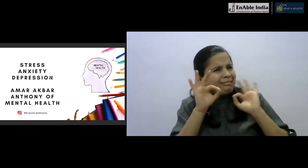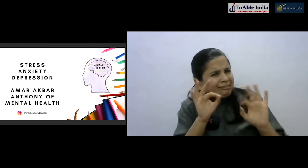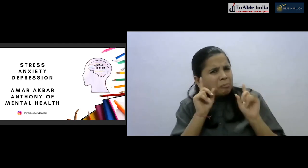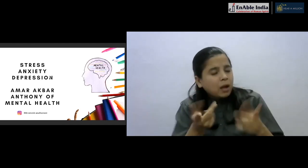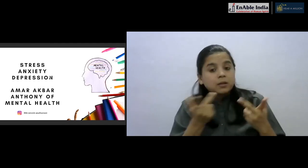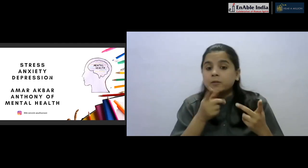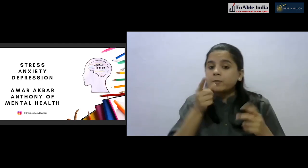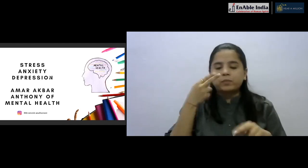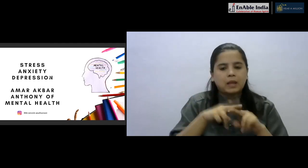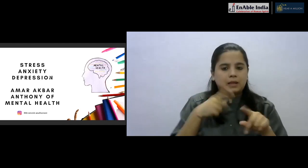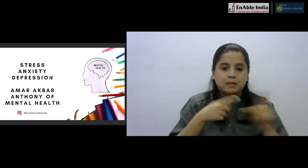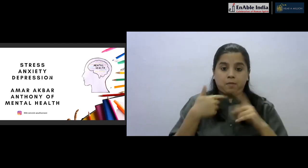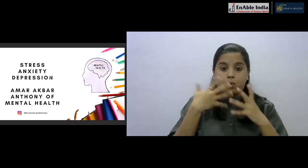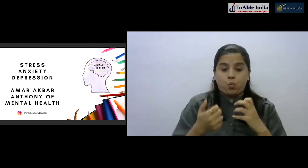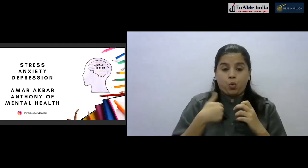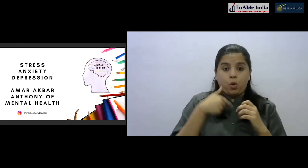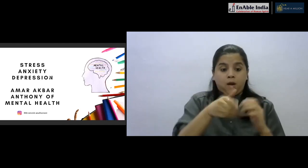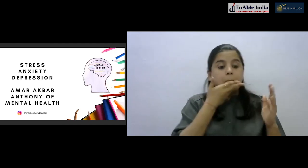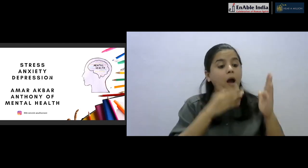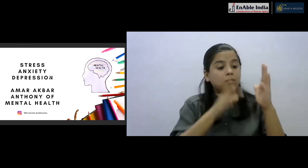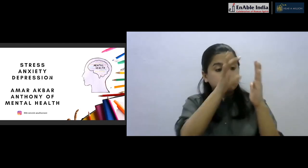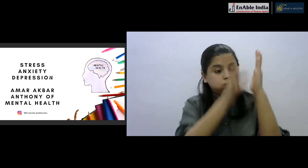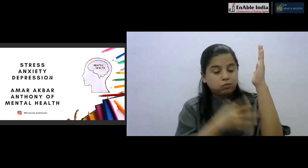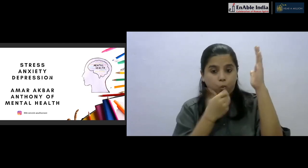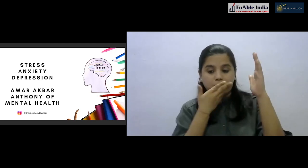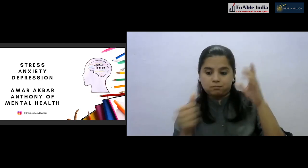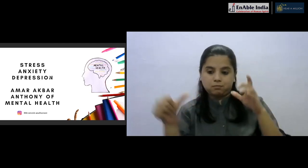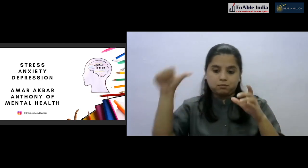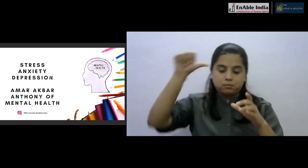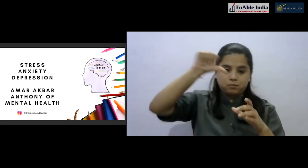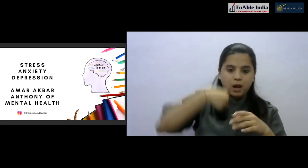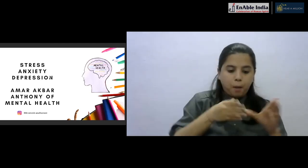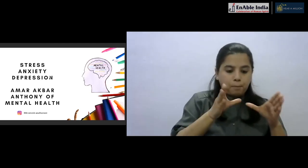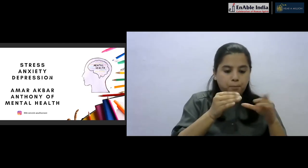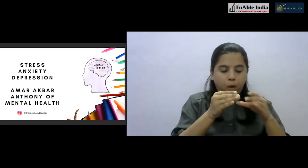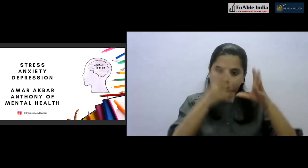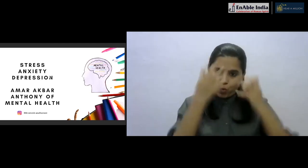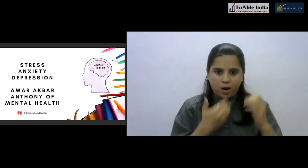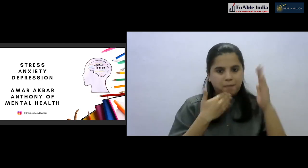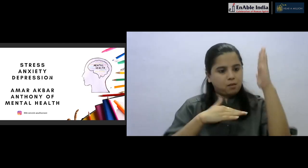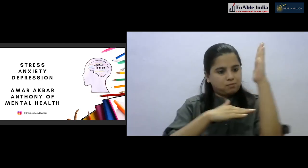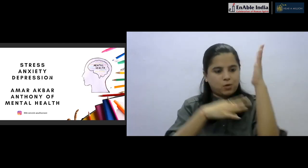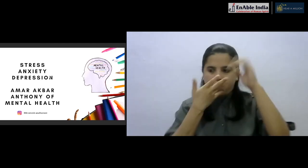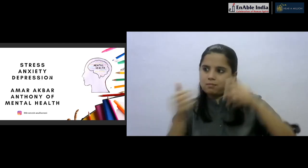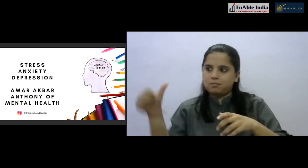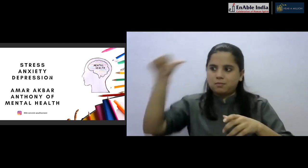bottle, okay, if I want to build this bottle, I need plastic as a raw material to build this bottle, right? It's a logical